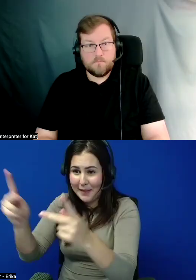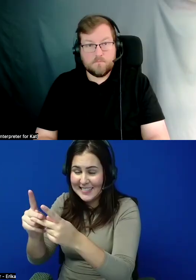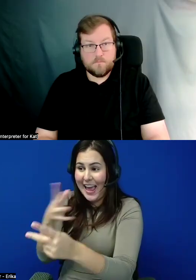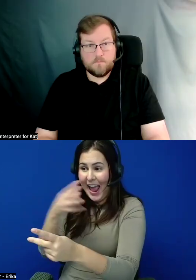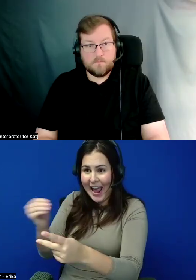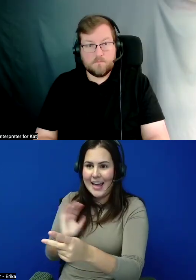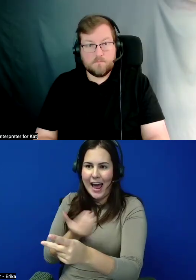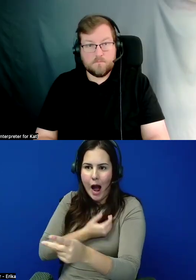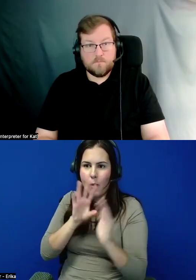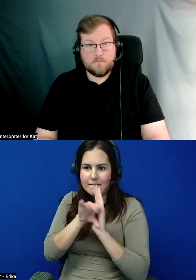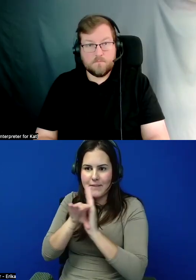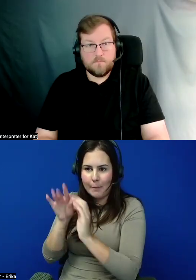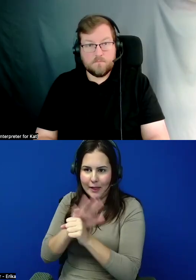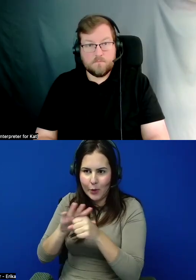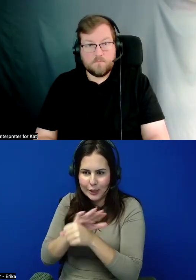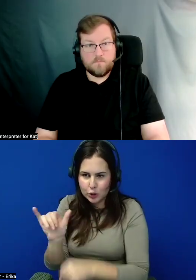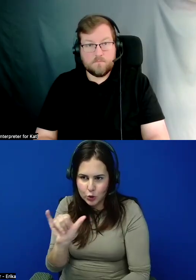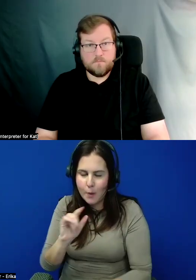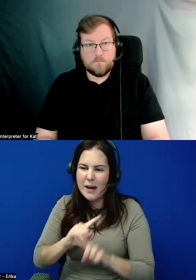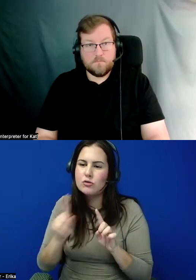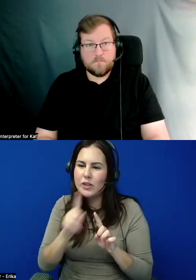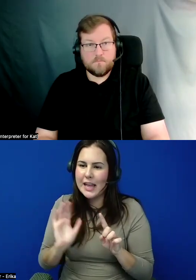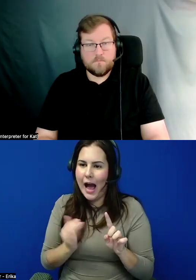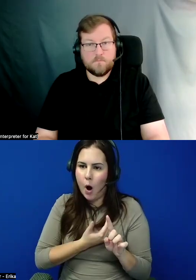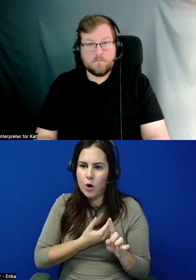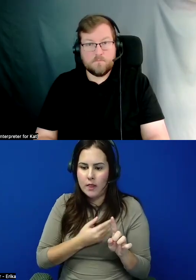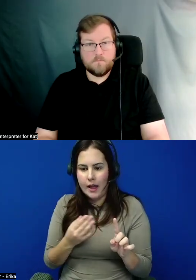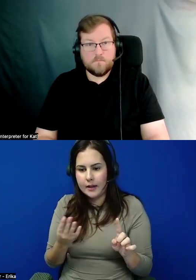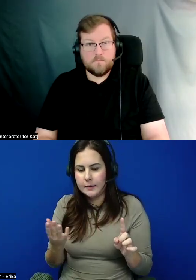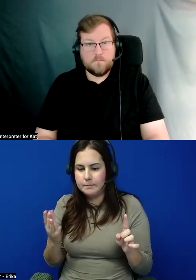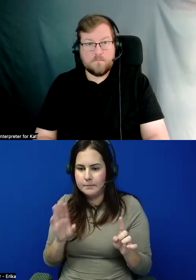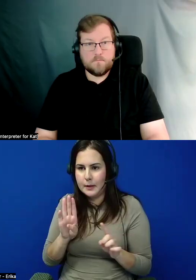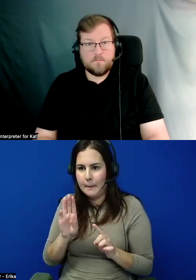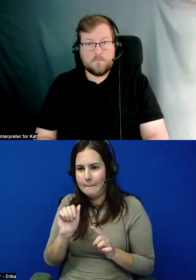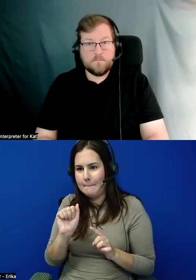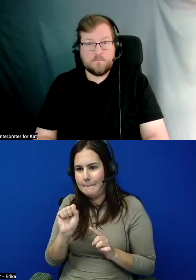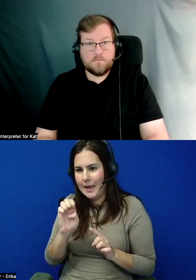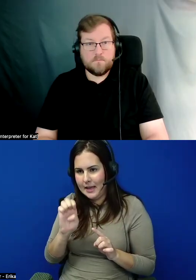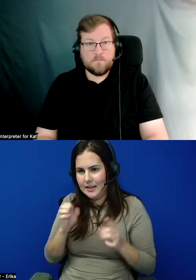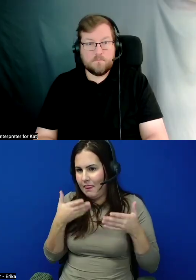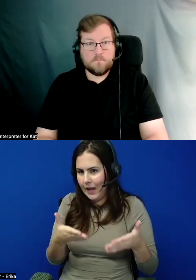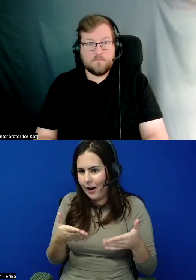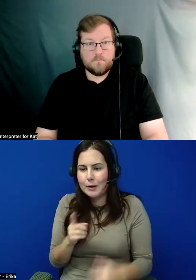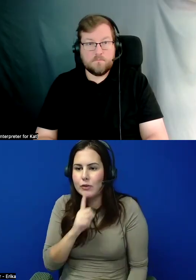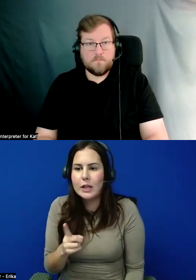while we were on it, it was our base. Like we had everything was on there. We even ate meals there.